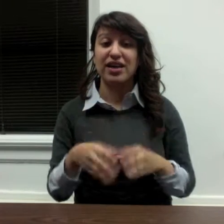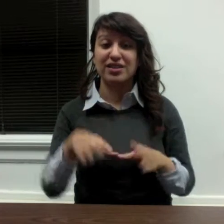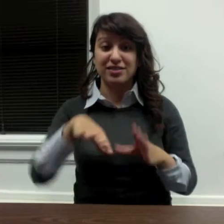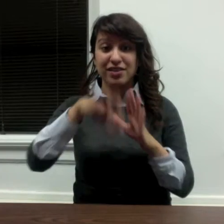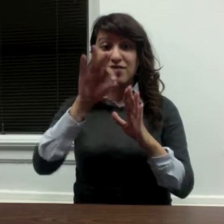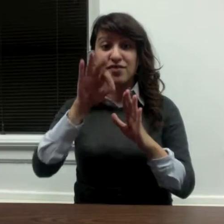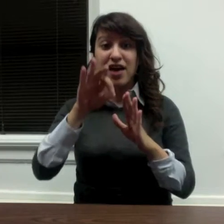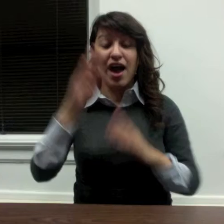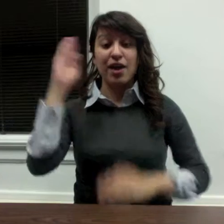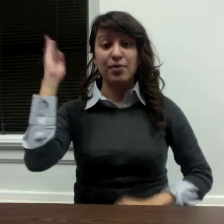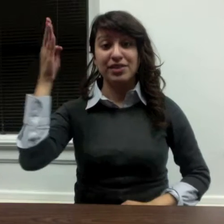own region.